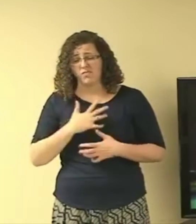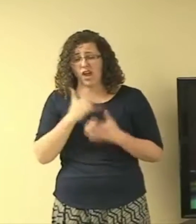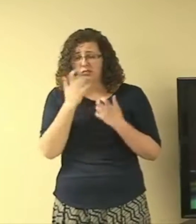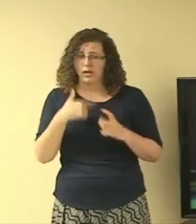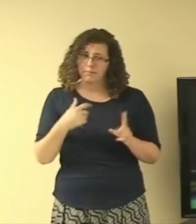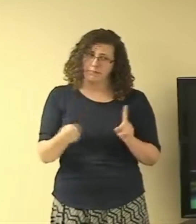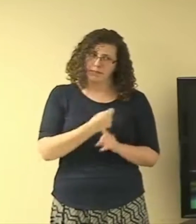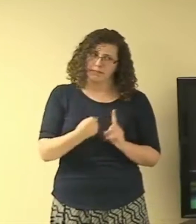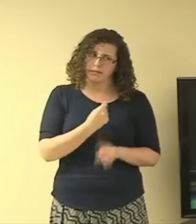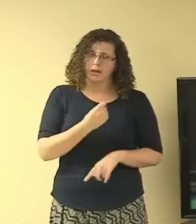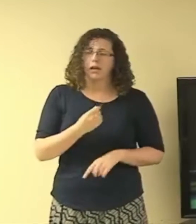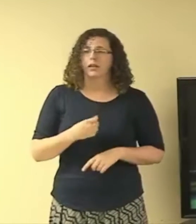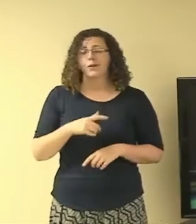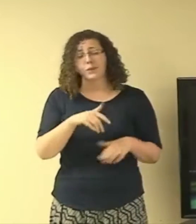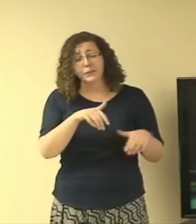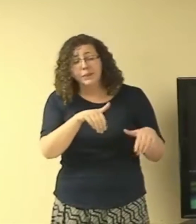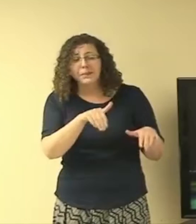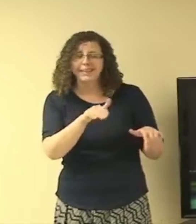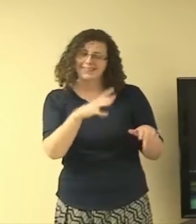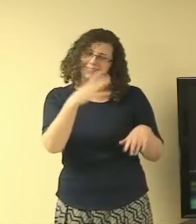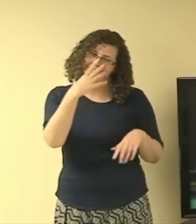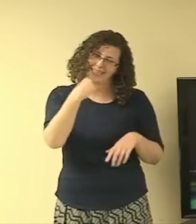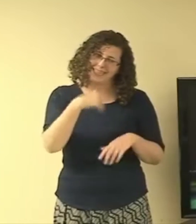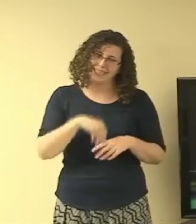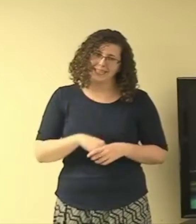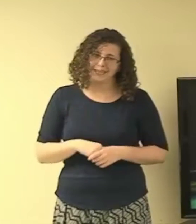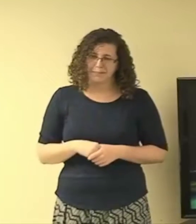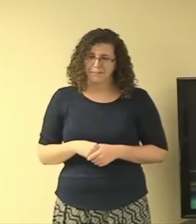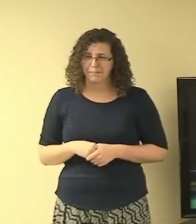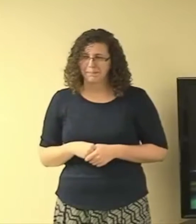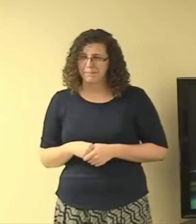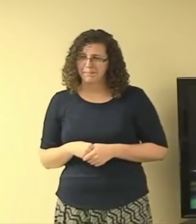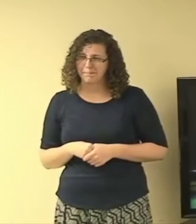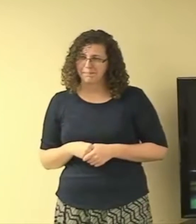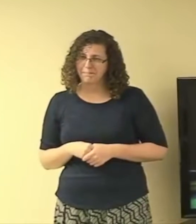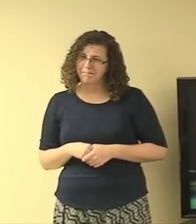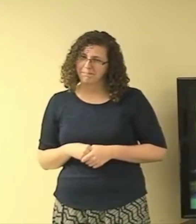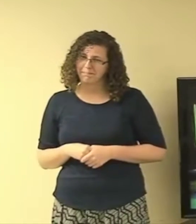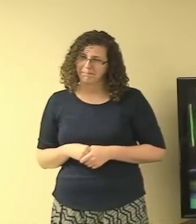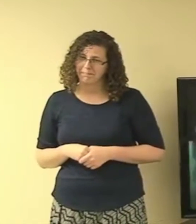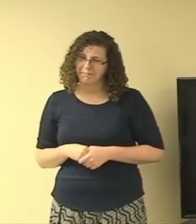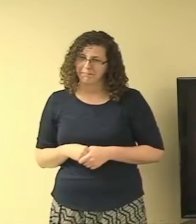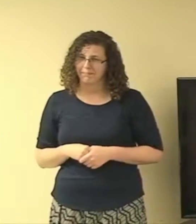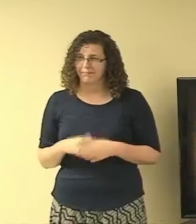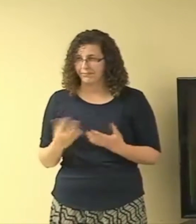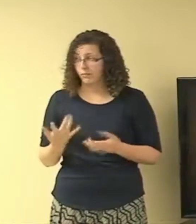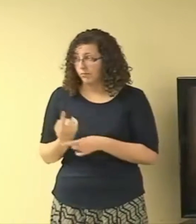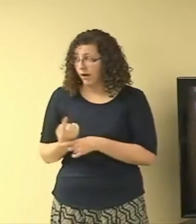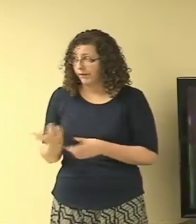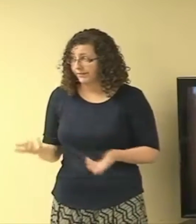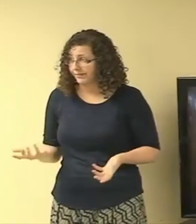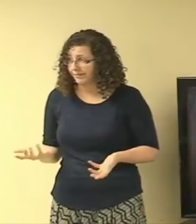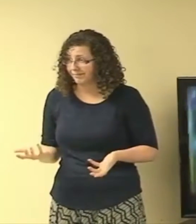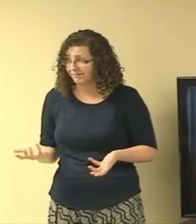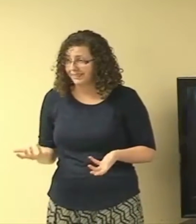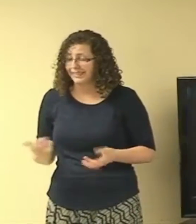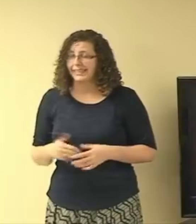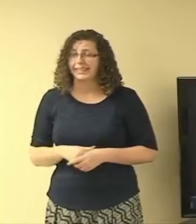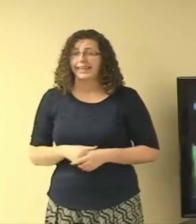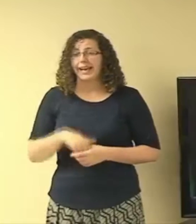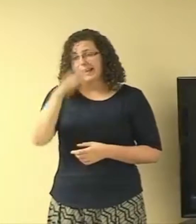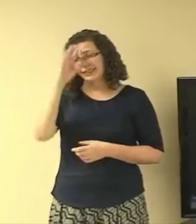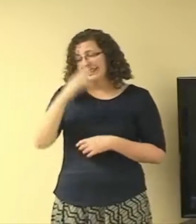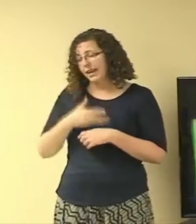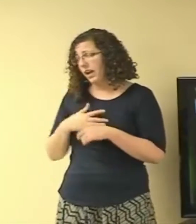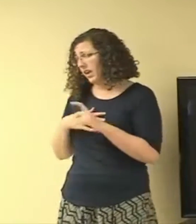that. So, you know, honey, you need to go back to bed now, right? And he said, can I just sit with you